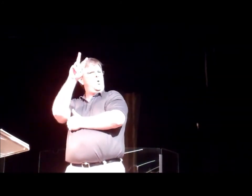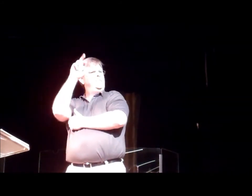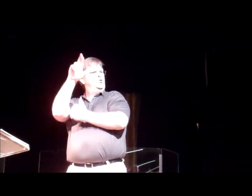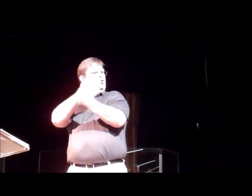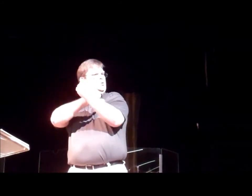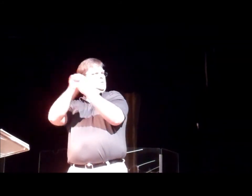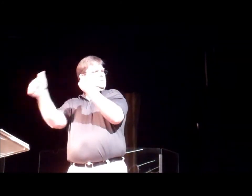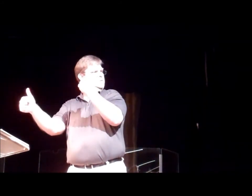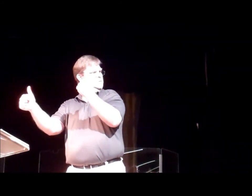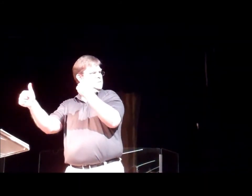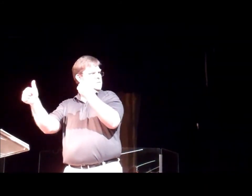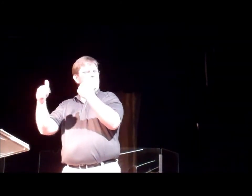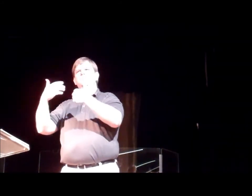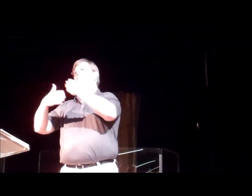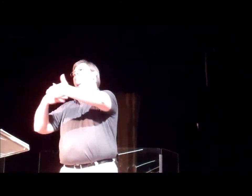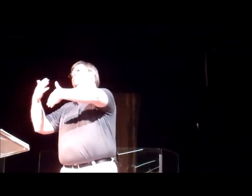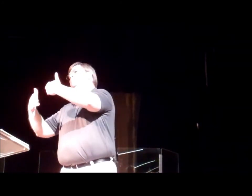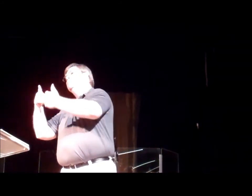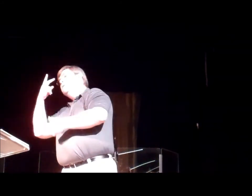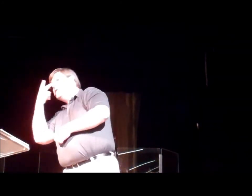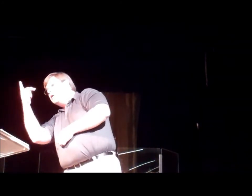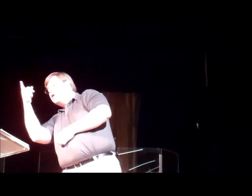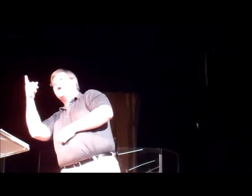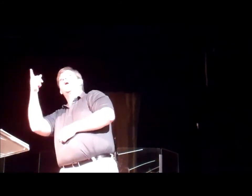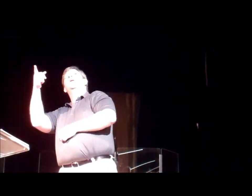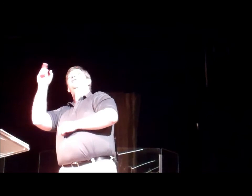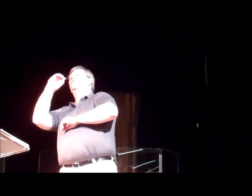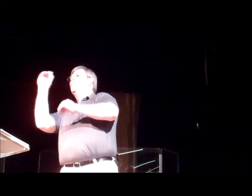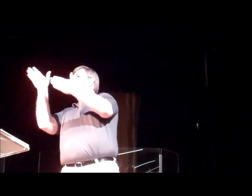that house. And the word that they used for the angel of death was